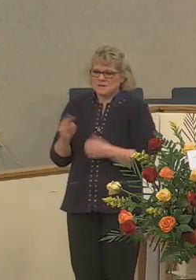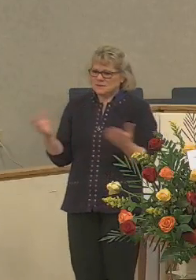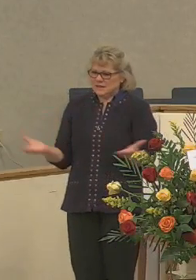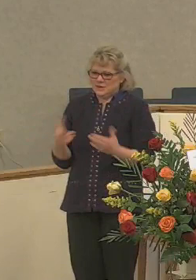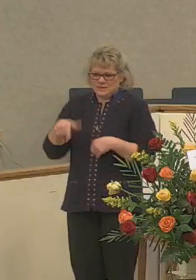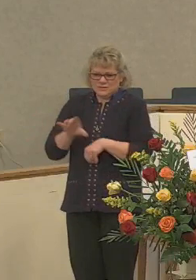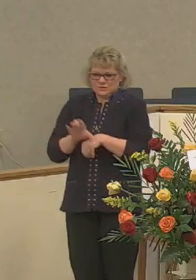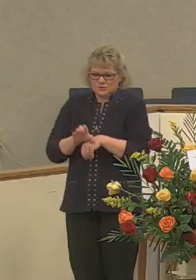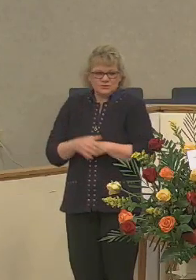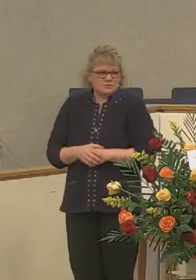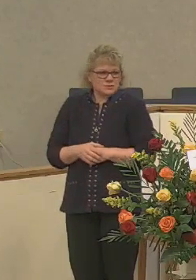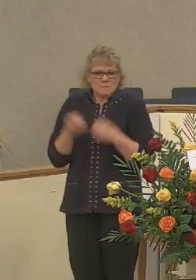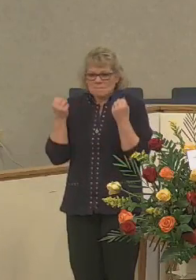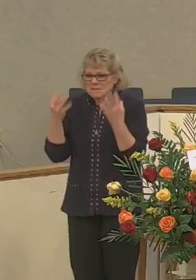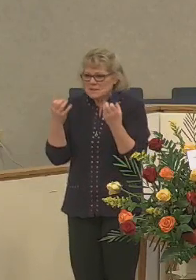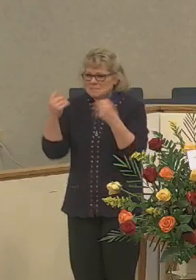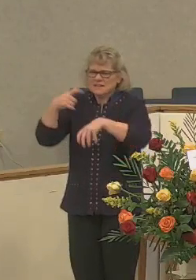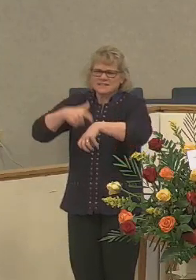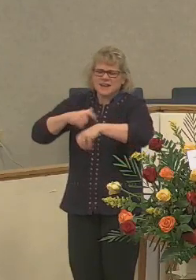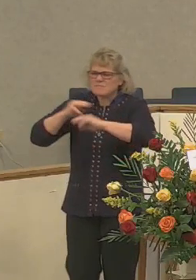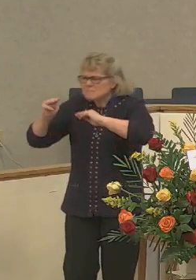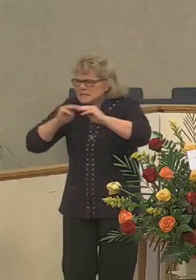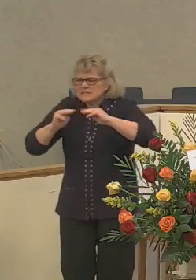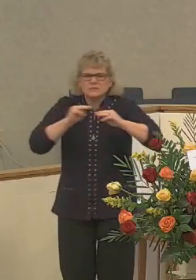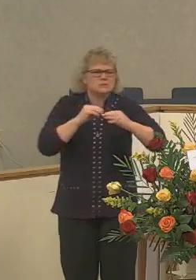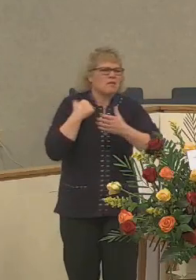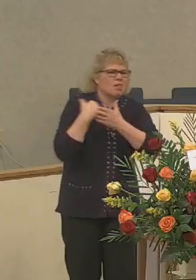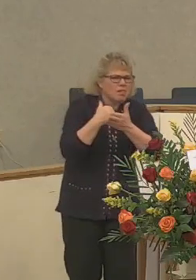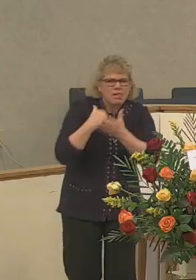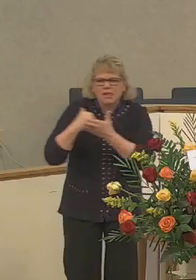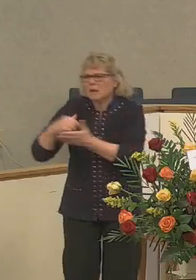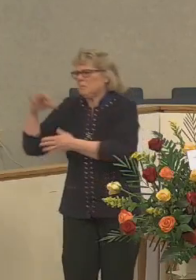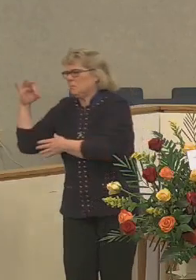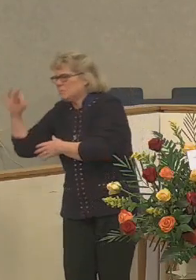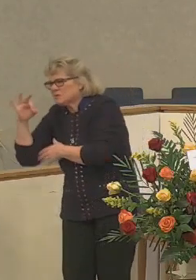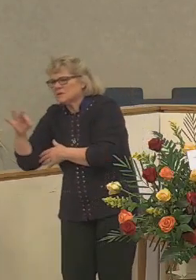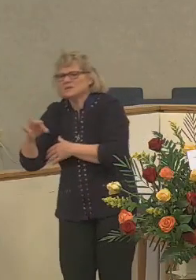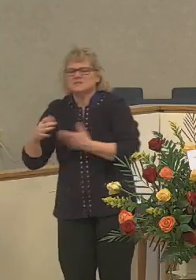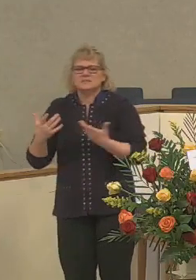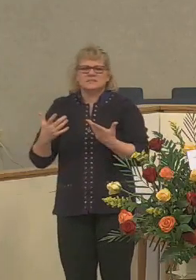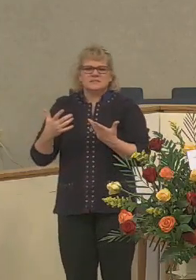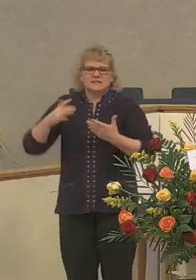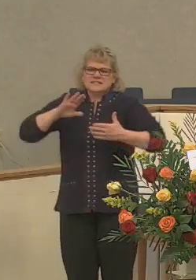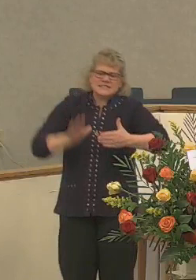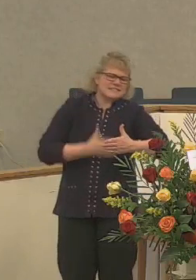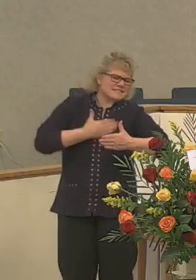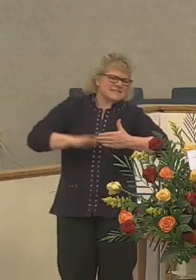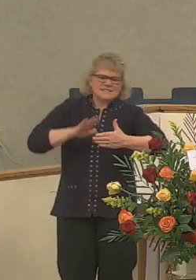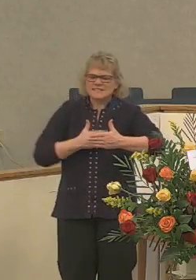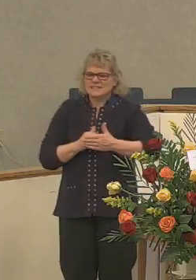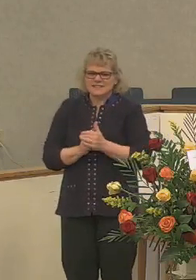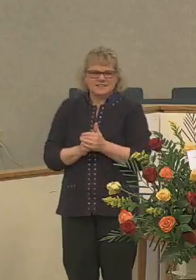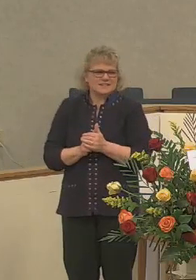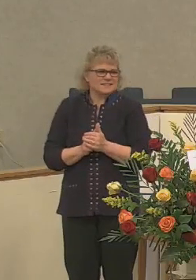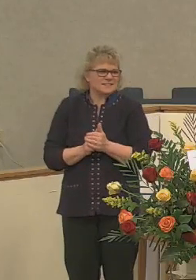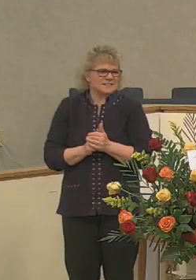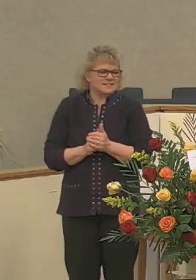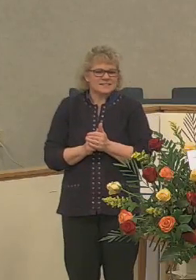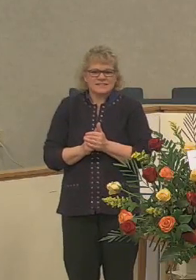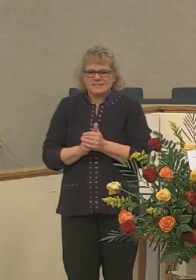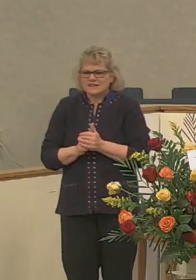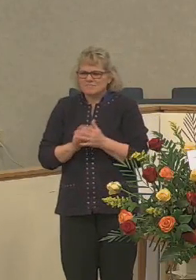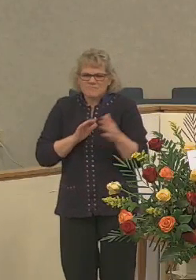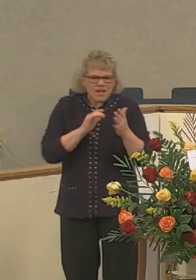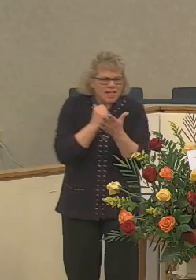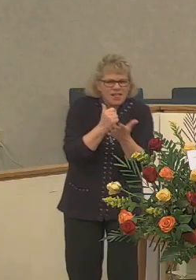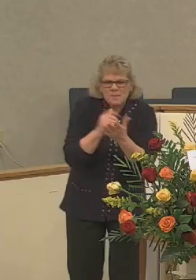Baptist Church. And many times he ministered and he preached and he would sing songs and he would minister to